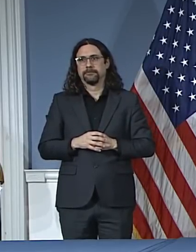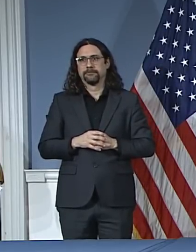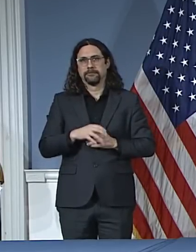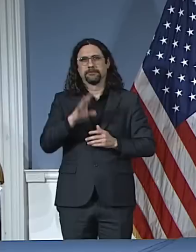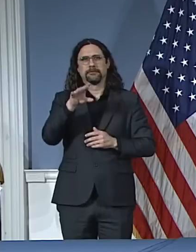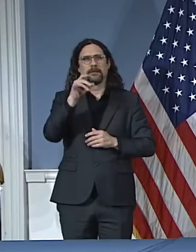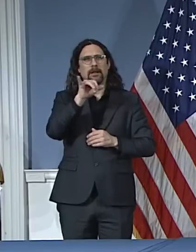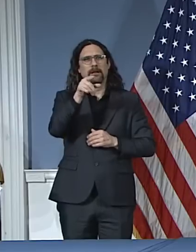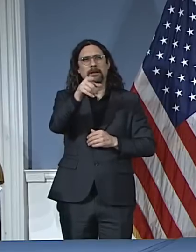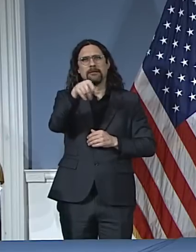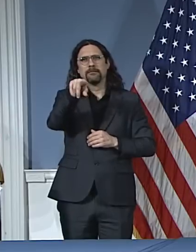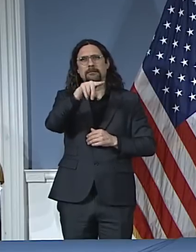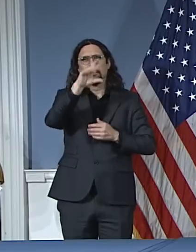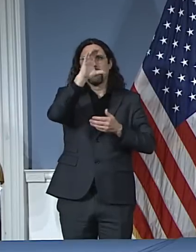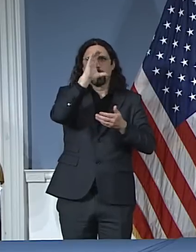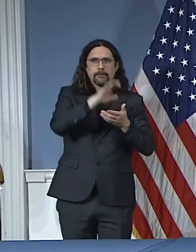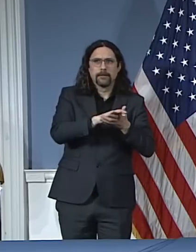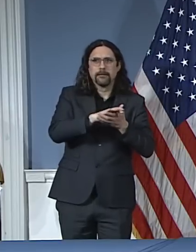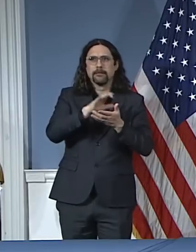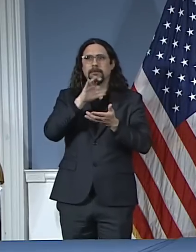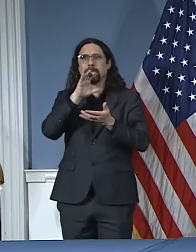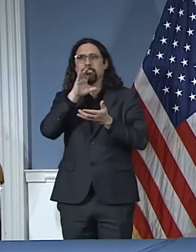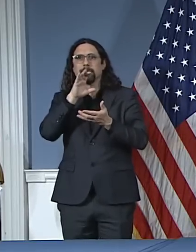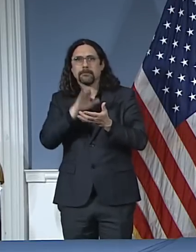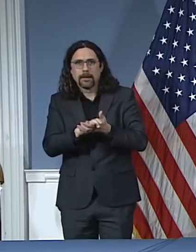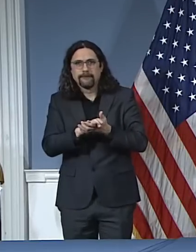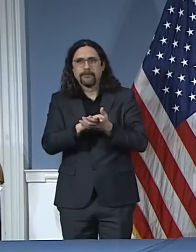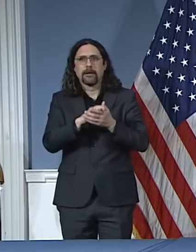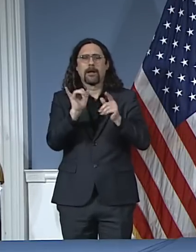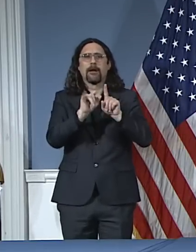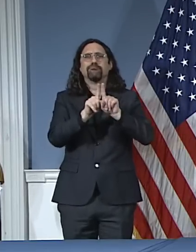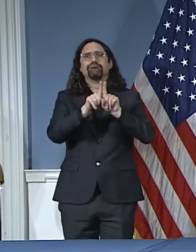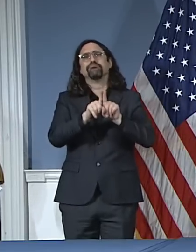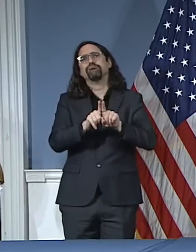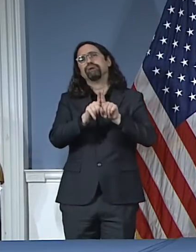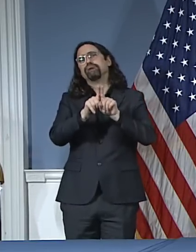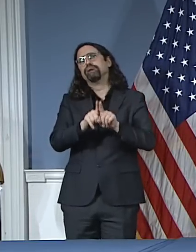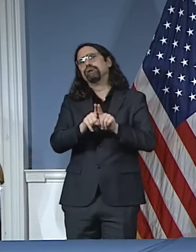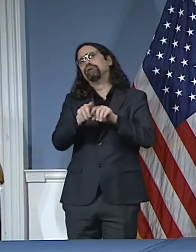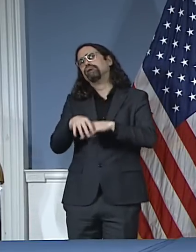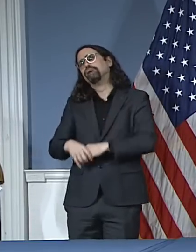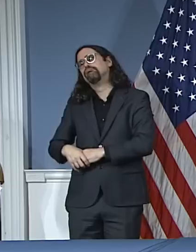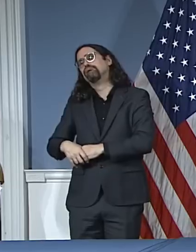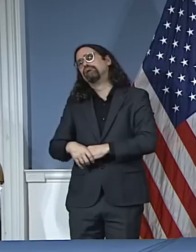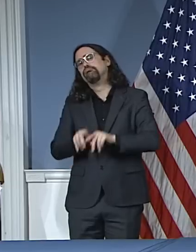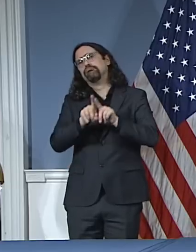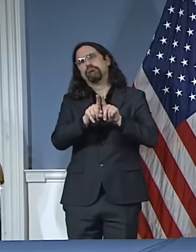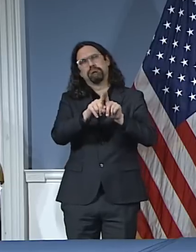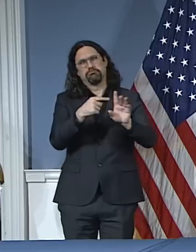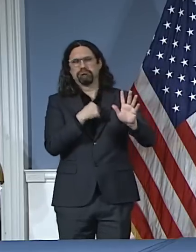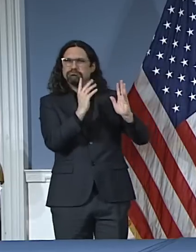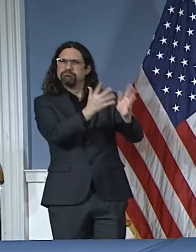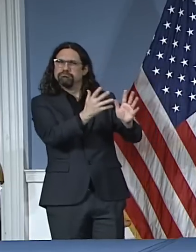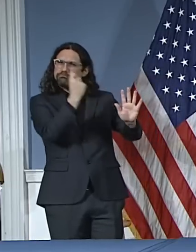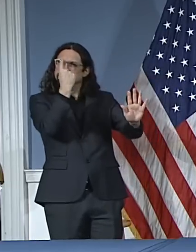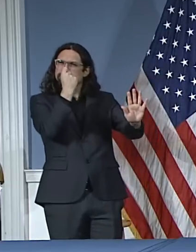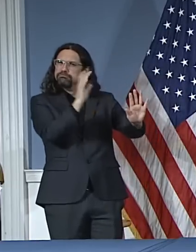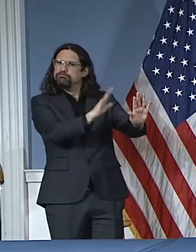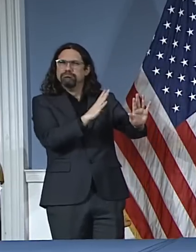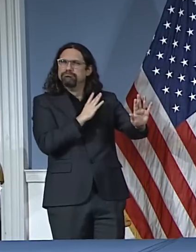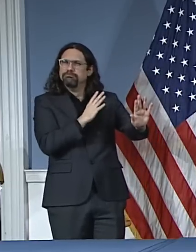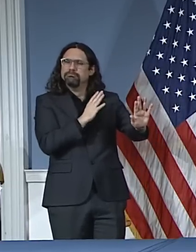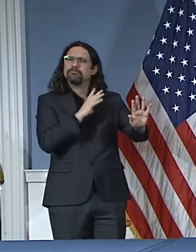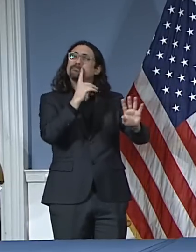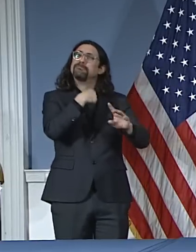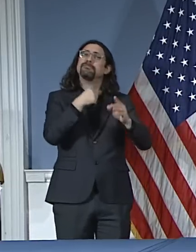large groups. I heard from some elected officials yesterday and throughout the city working on this. We gotta